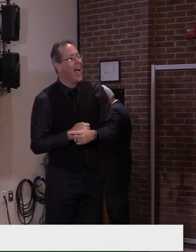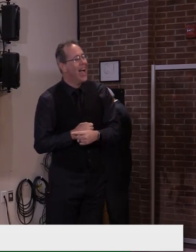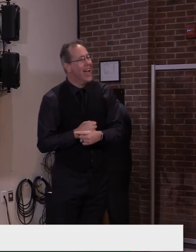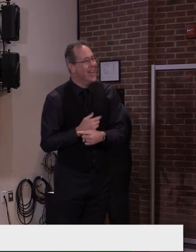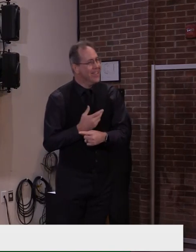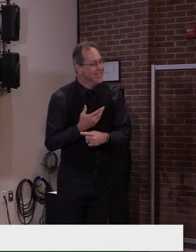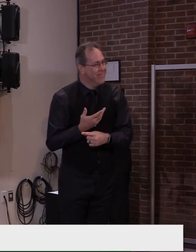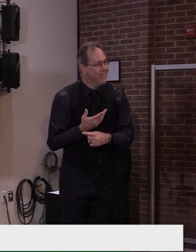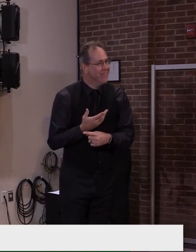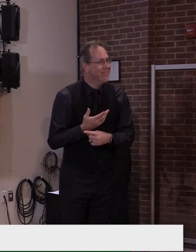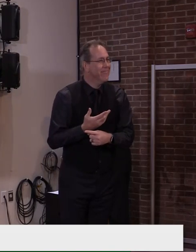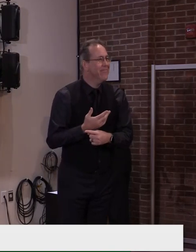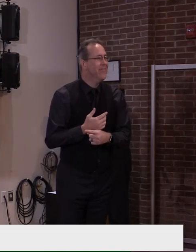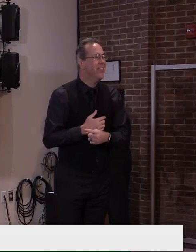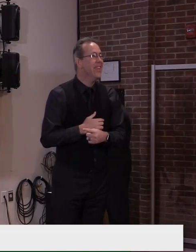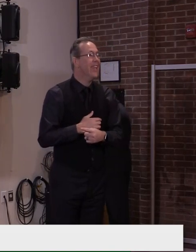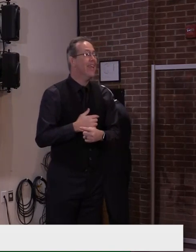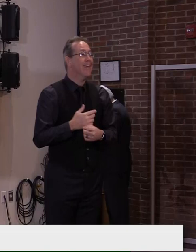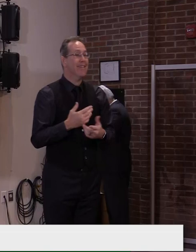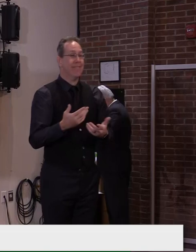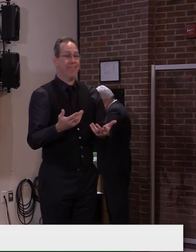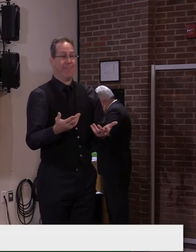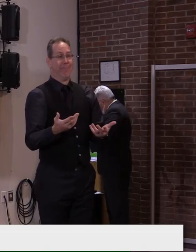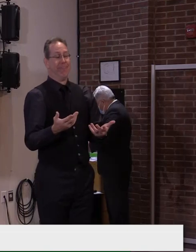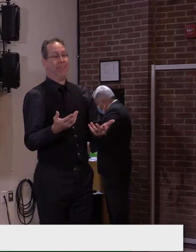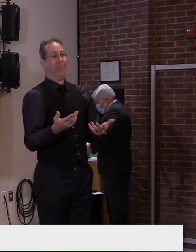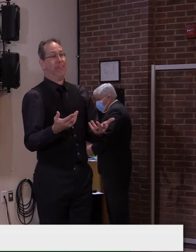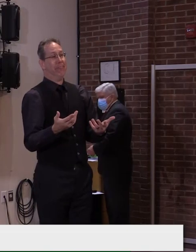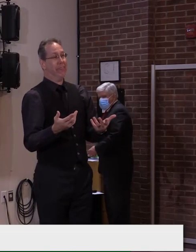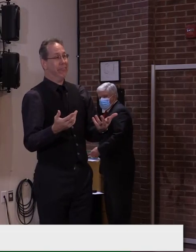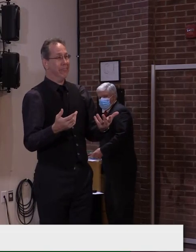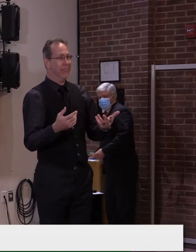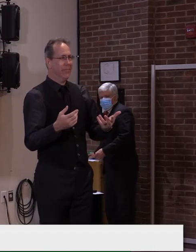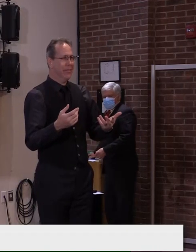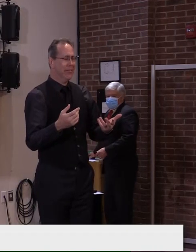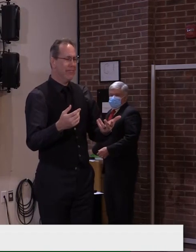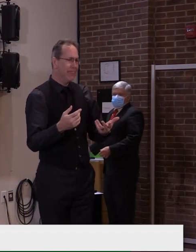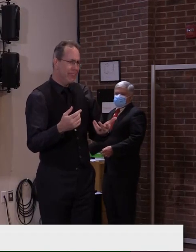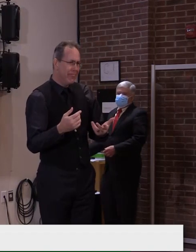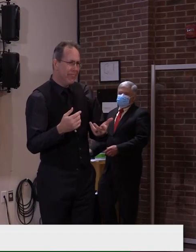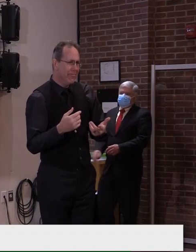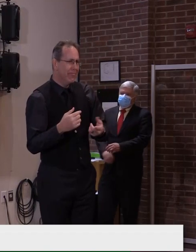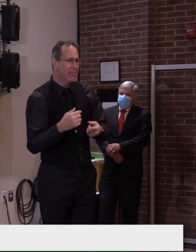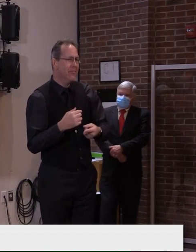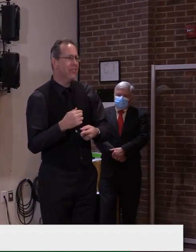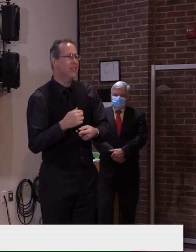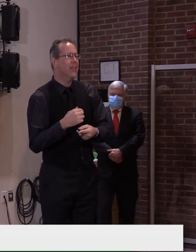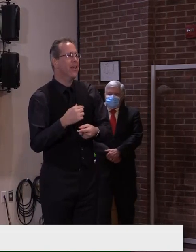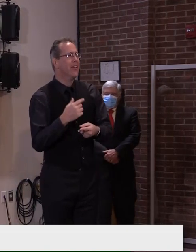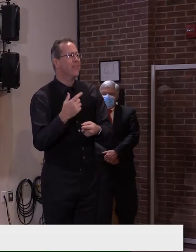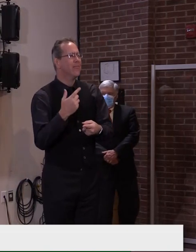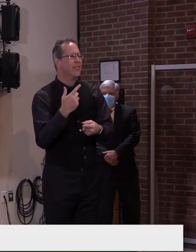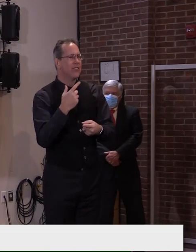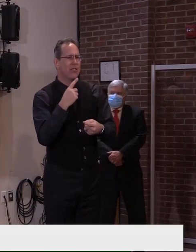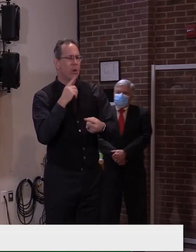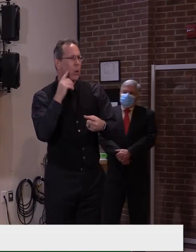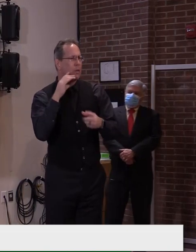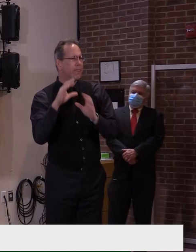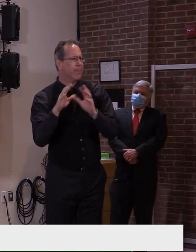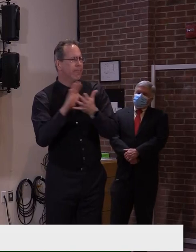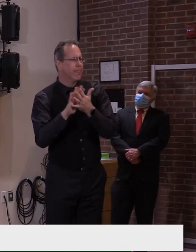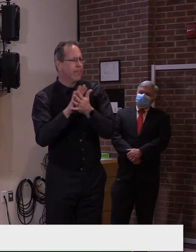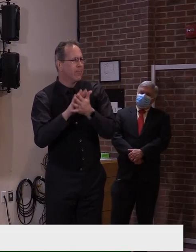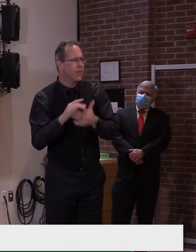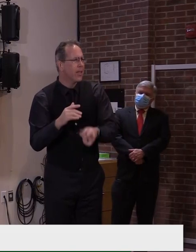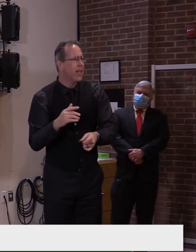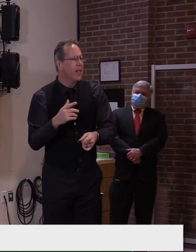I'm not gonna be able to enlighten you much more beyond what you've said, because you're right, it's not